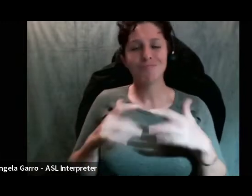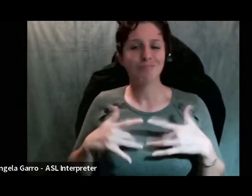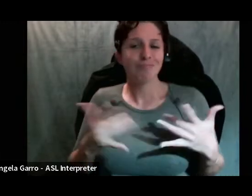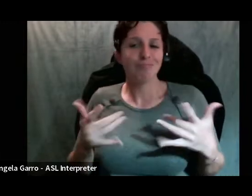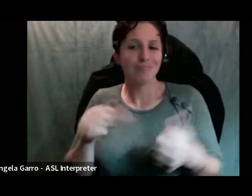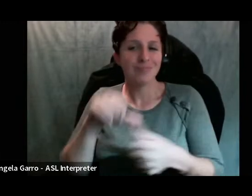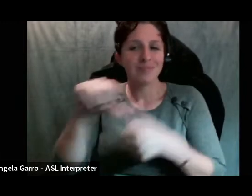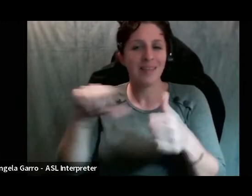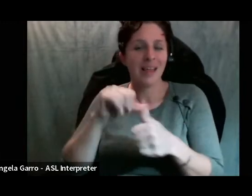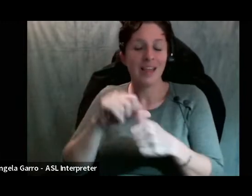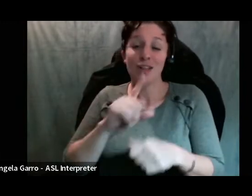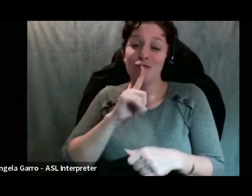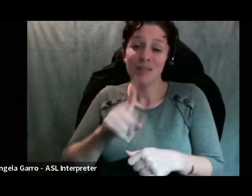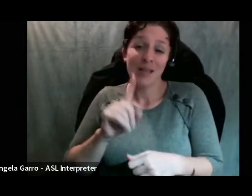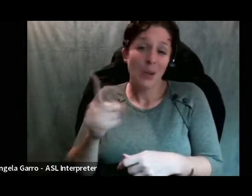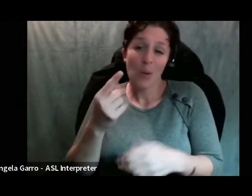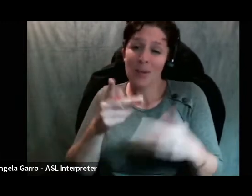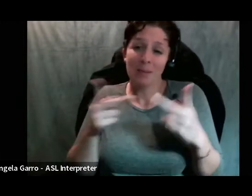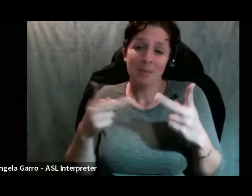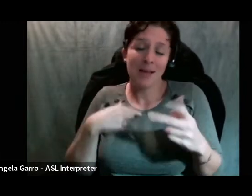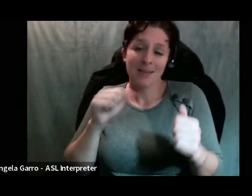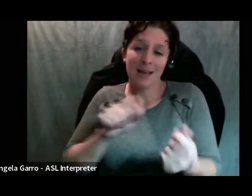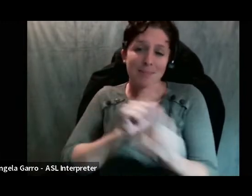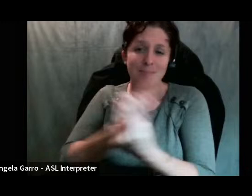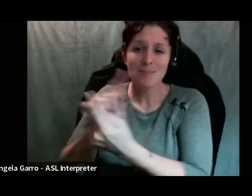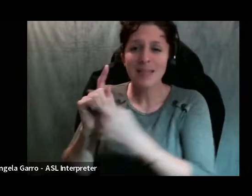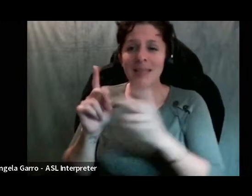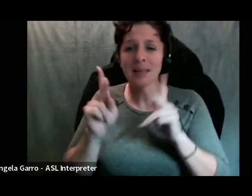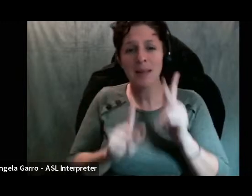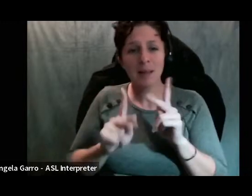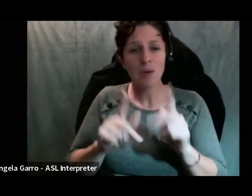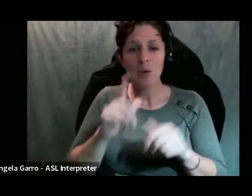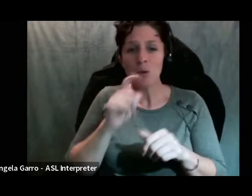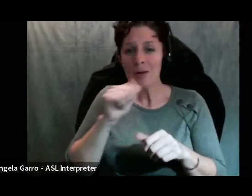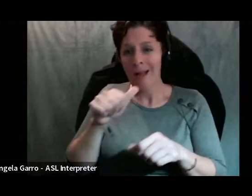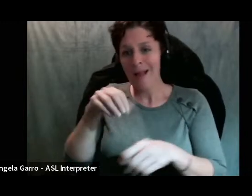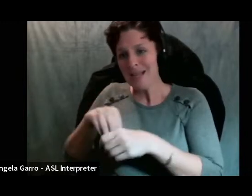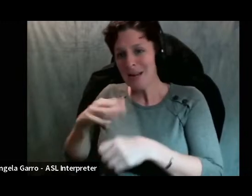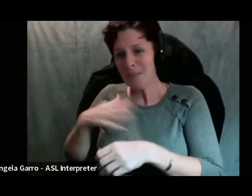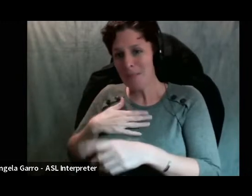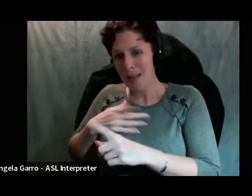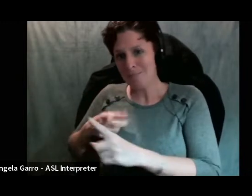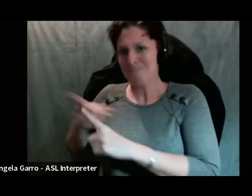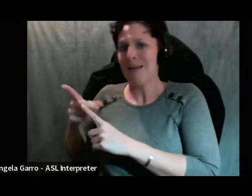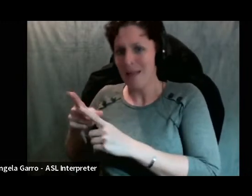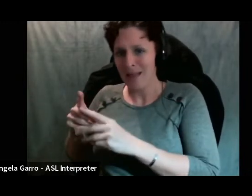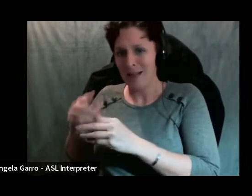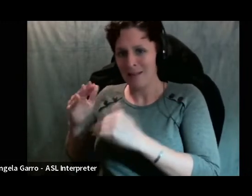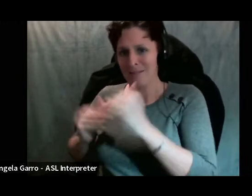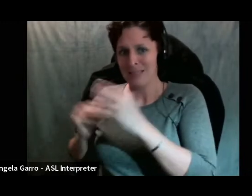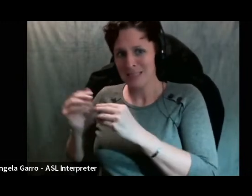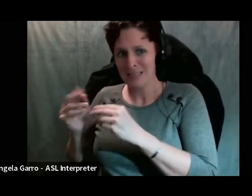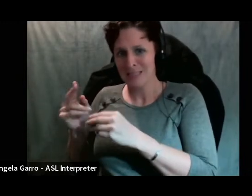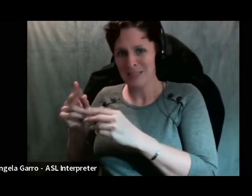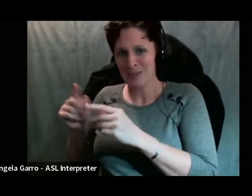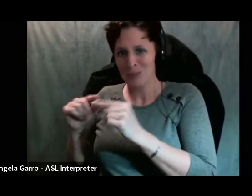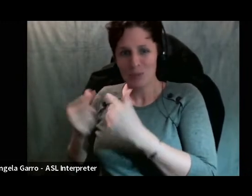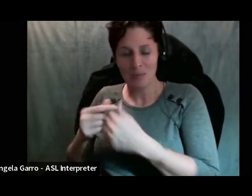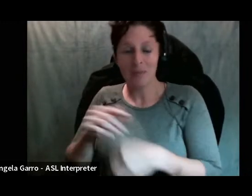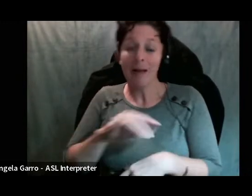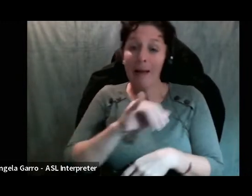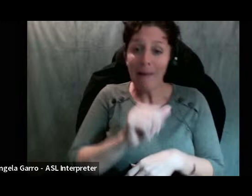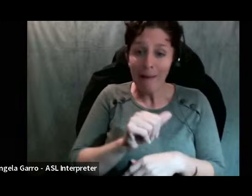only place I get to meet people who aren't in my maintenance and operations and facilities use group. They're IAs. I know a lot